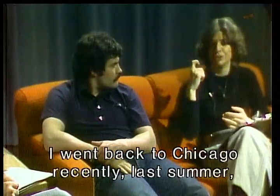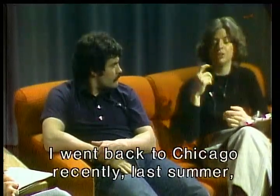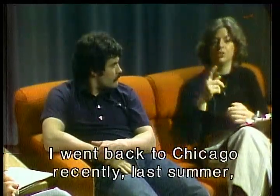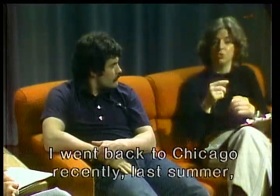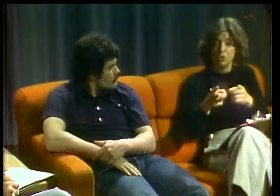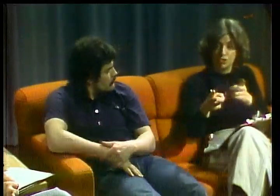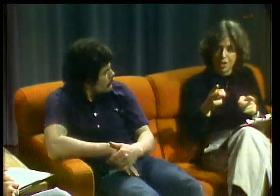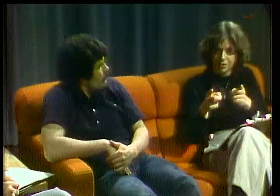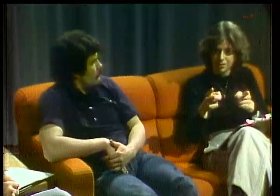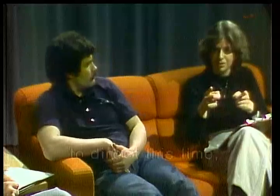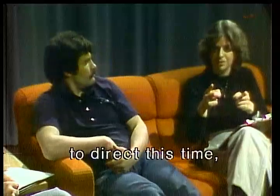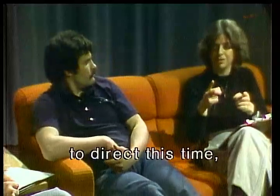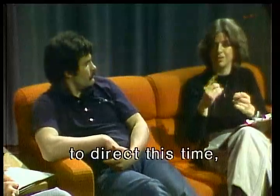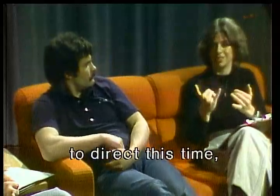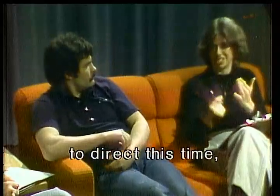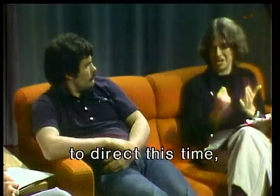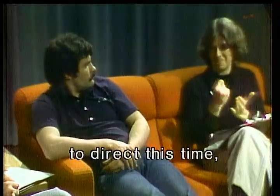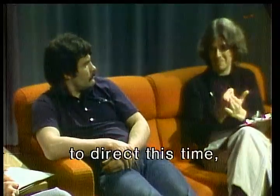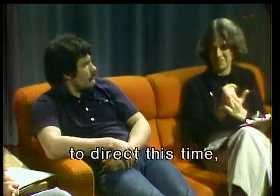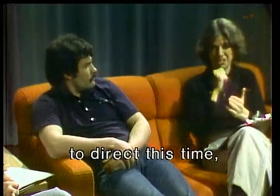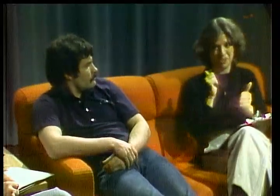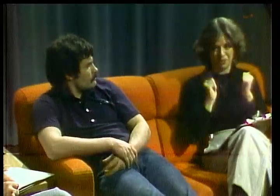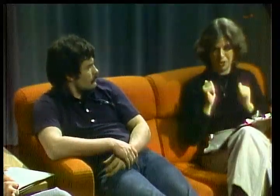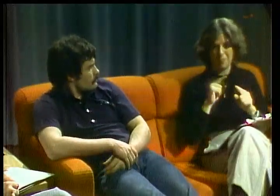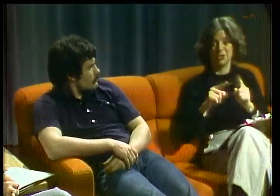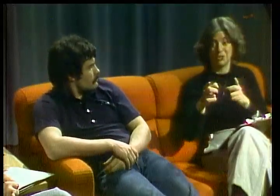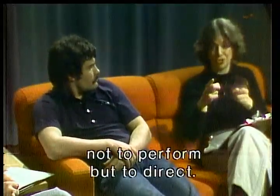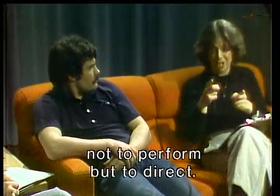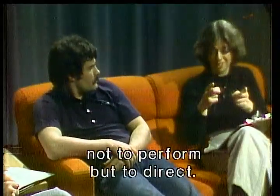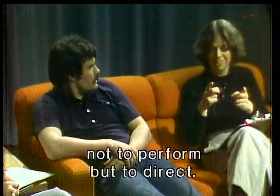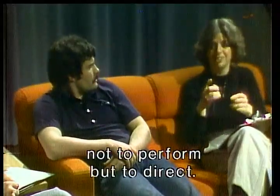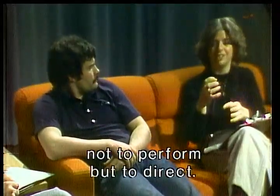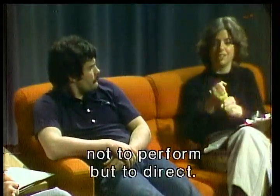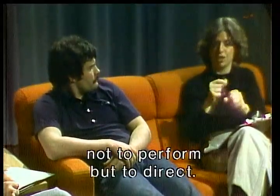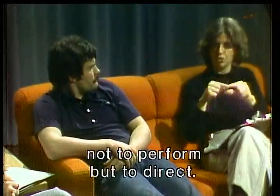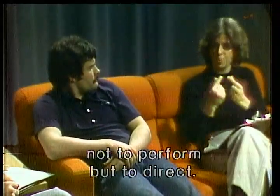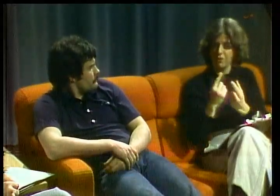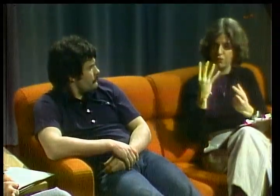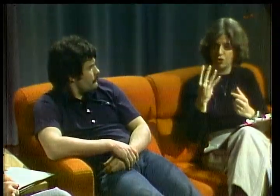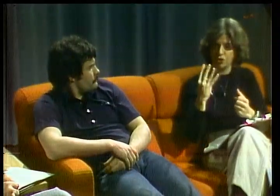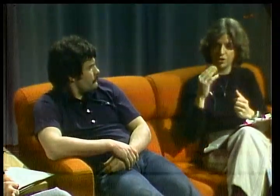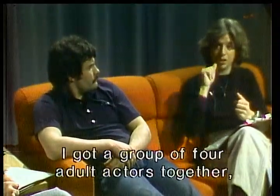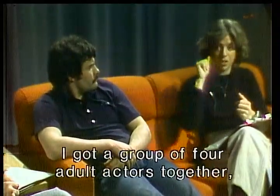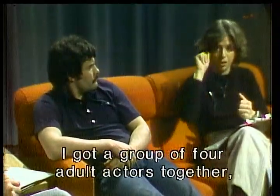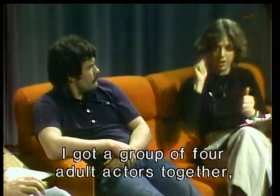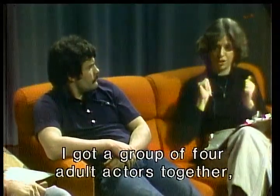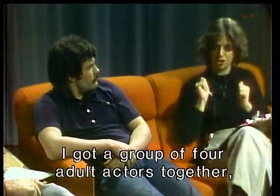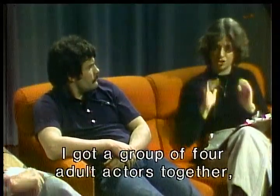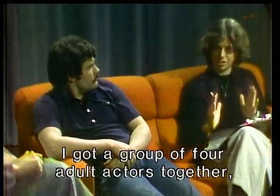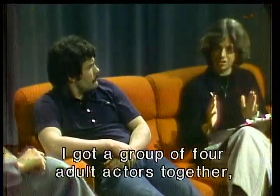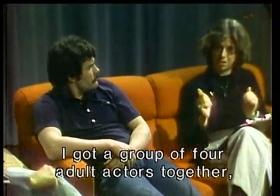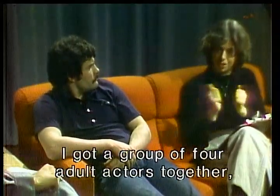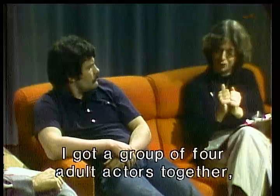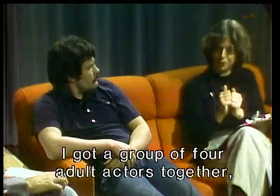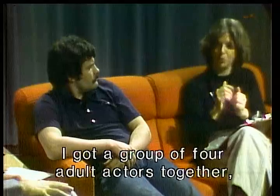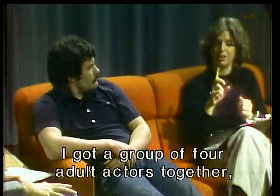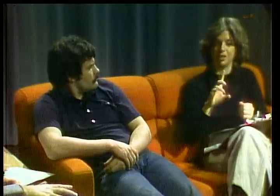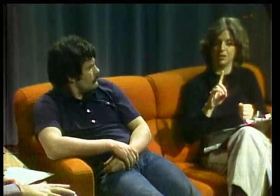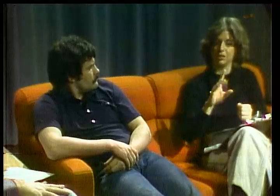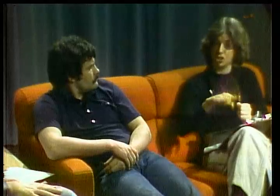to direct this time, not to perform, but to direct. I got a group of four adult actors together, and we did a